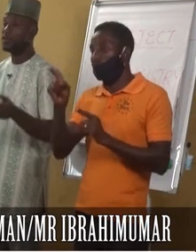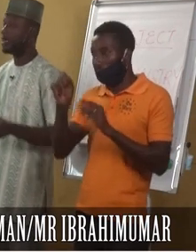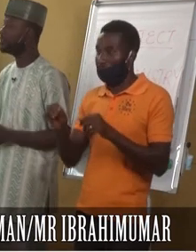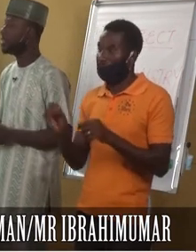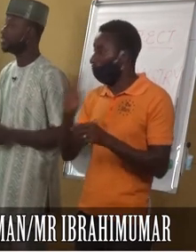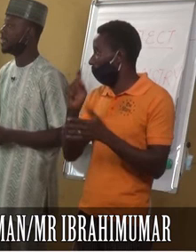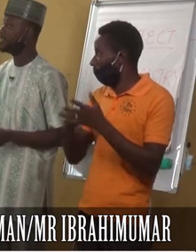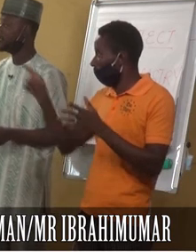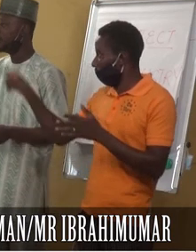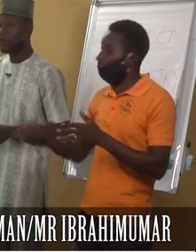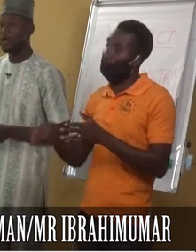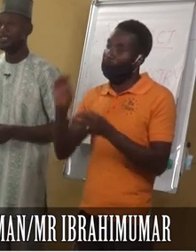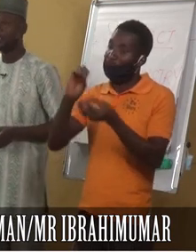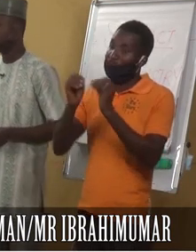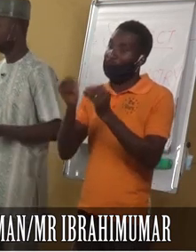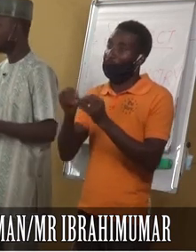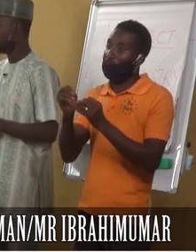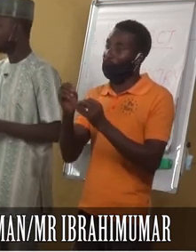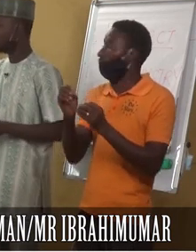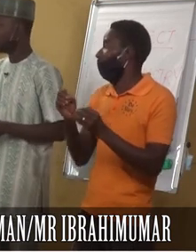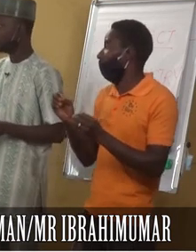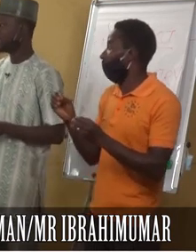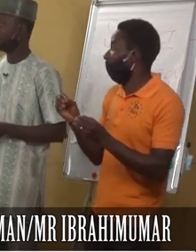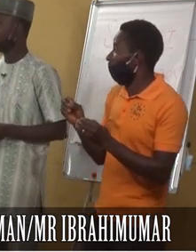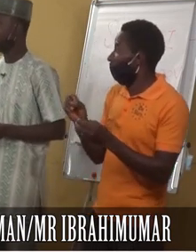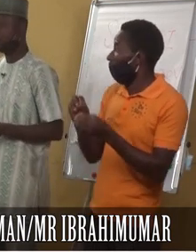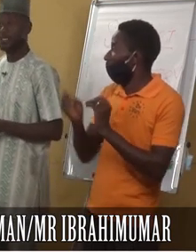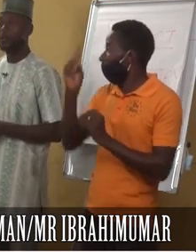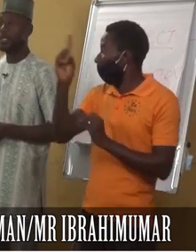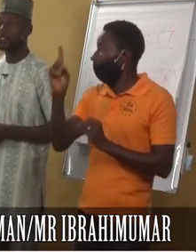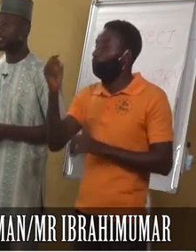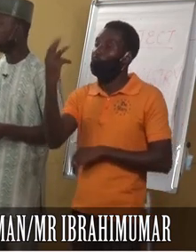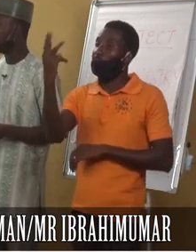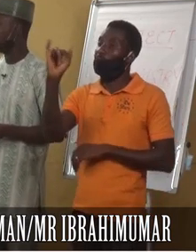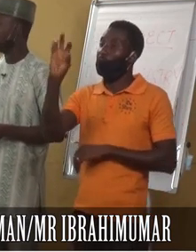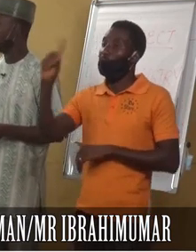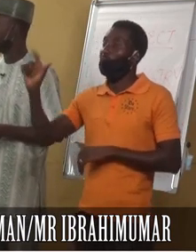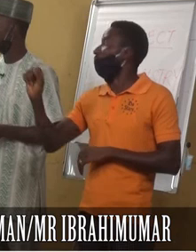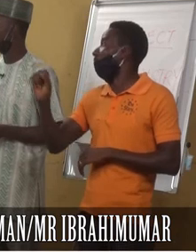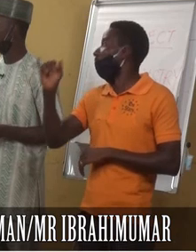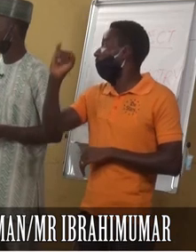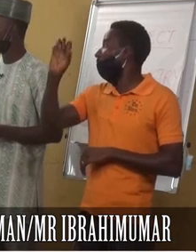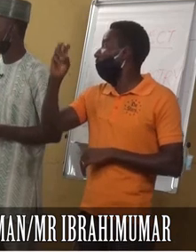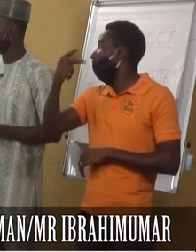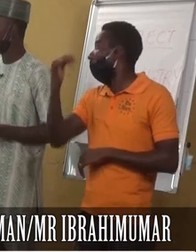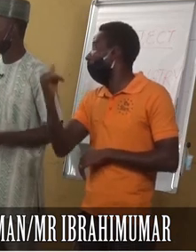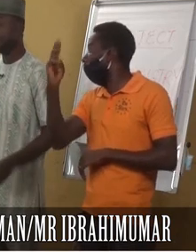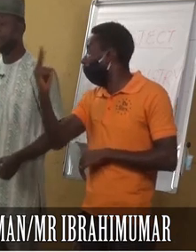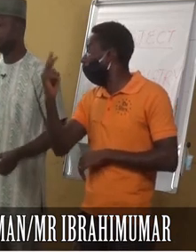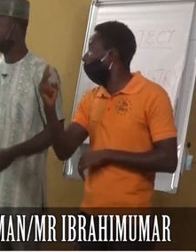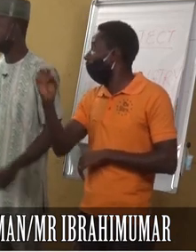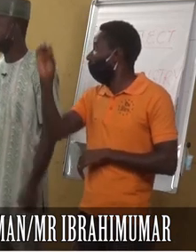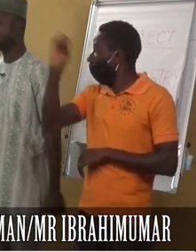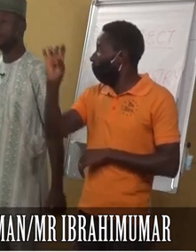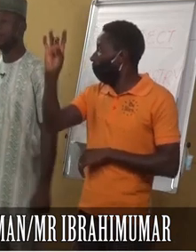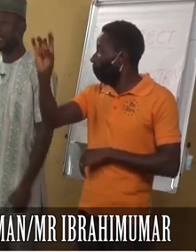you need additional explanation, you can contact us using our contacts here. Mr. Williams Ishaku via his number